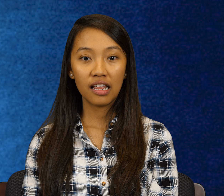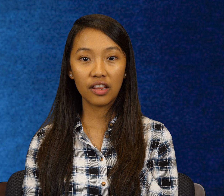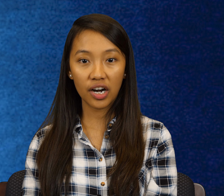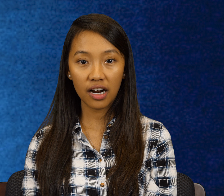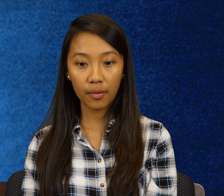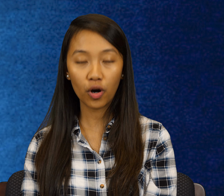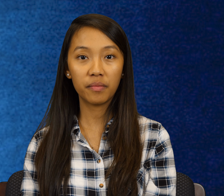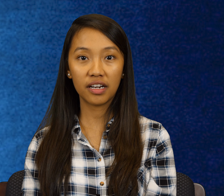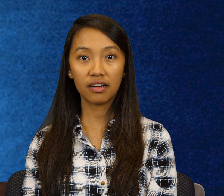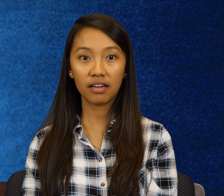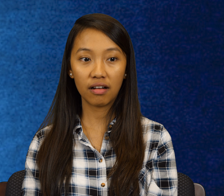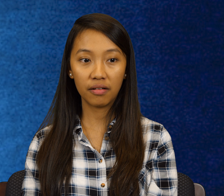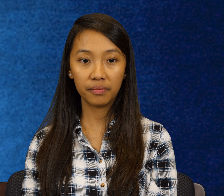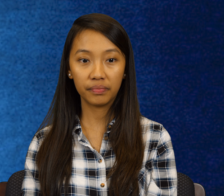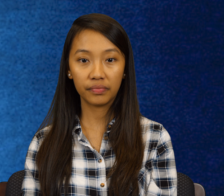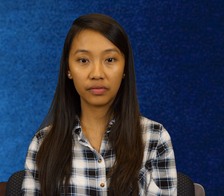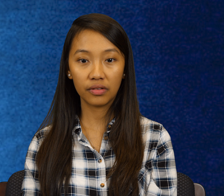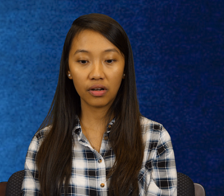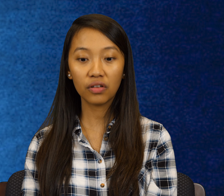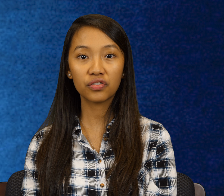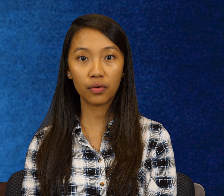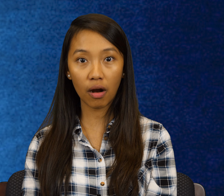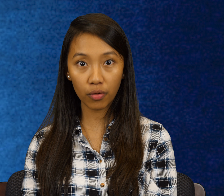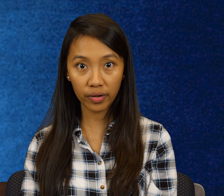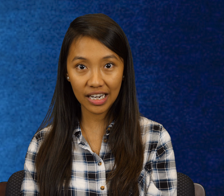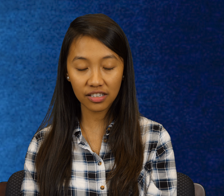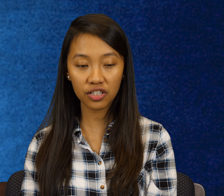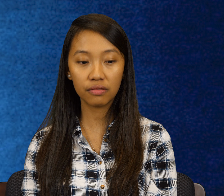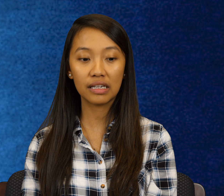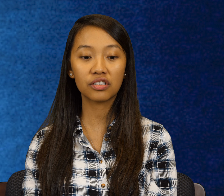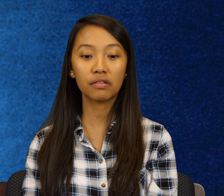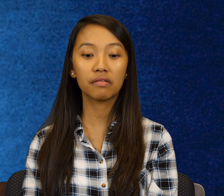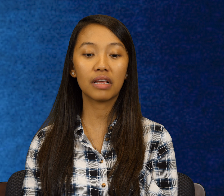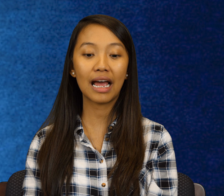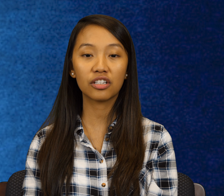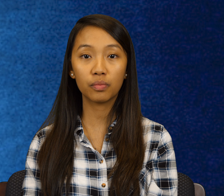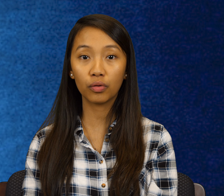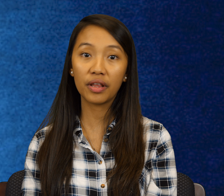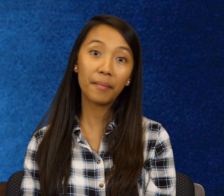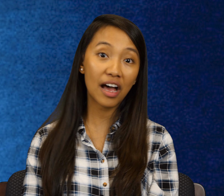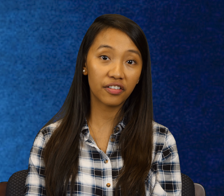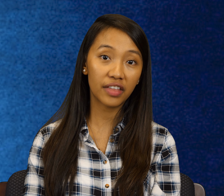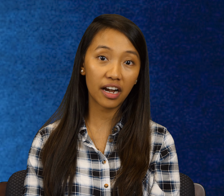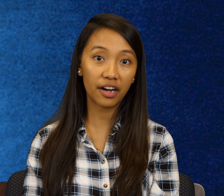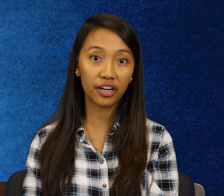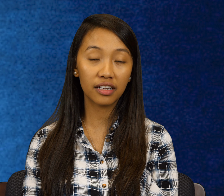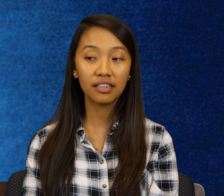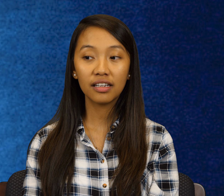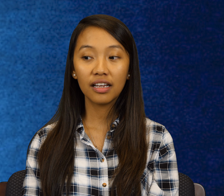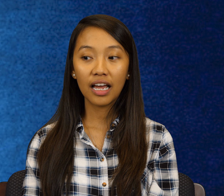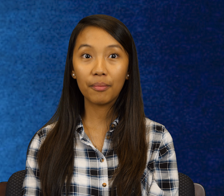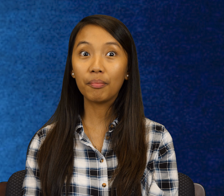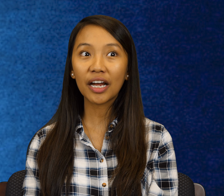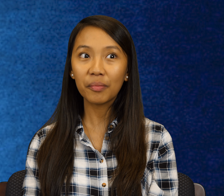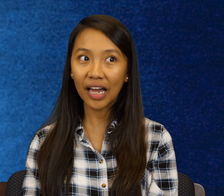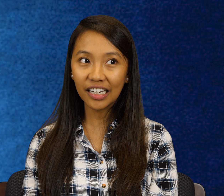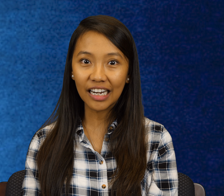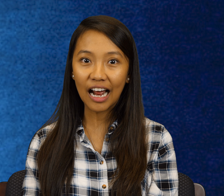their apartment also got broken into, and so they had to pull them out of that area. And my companion and I